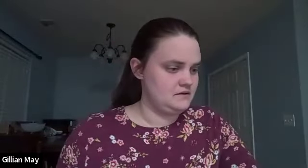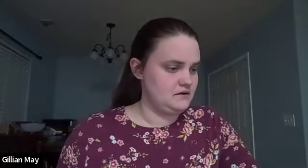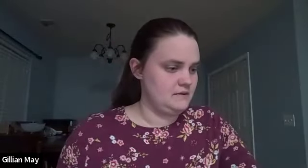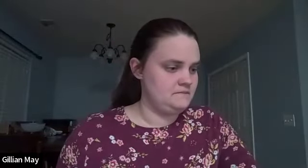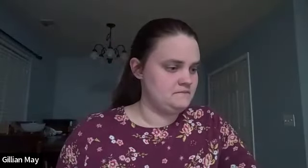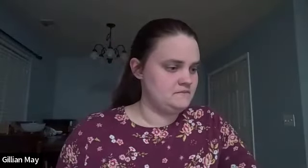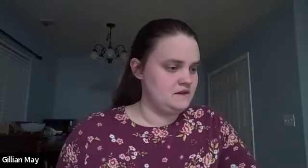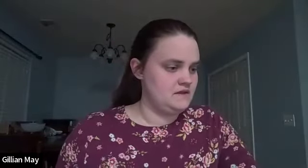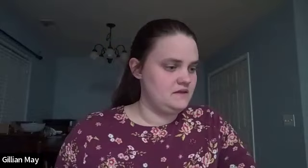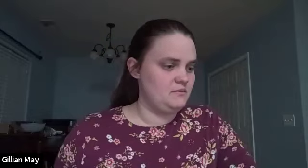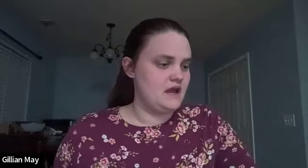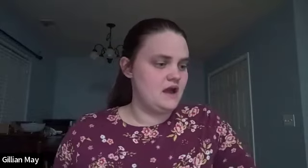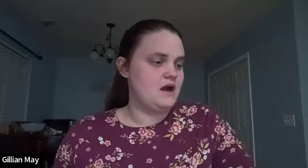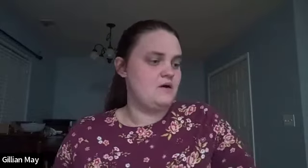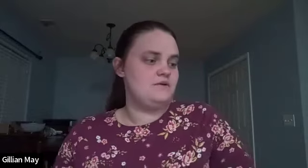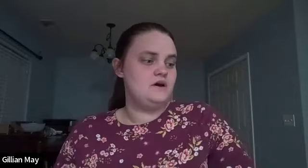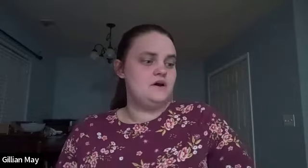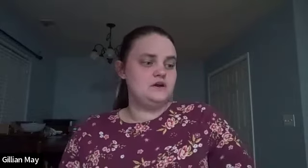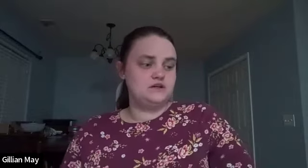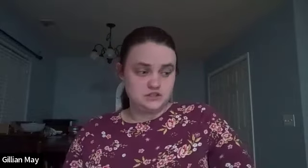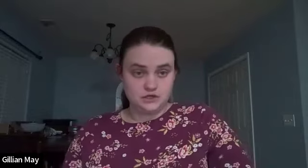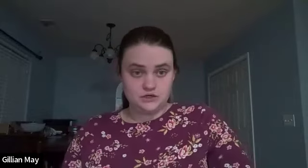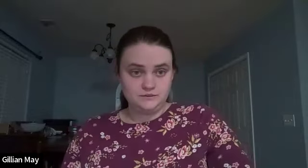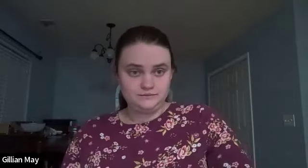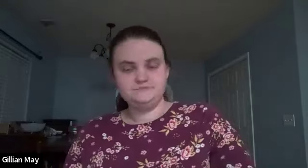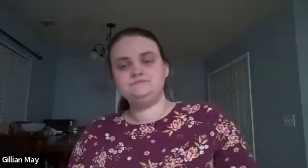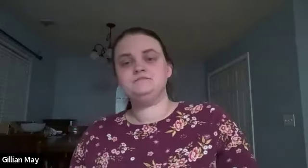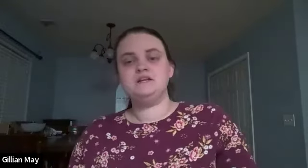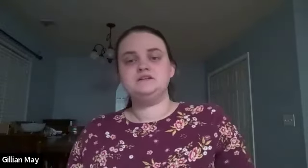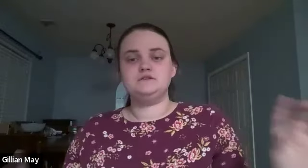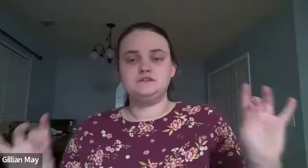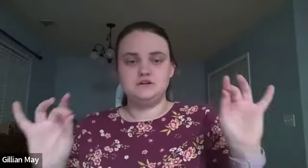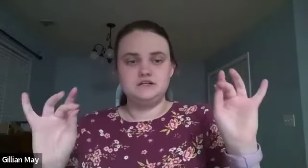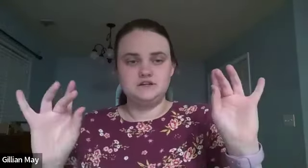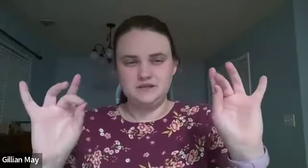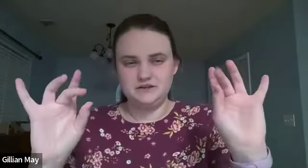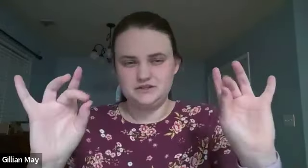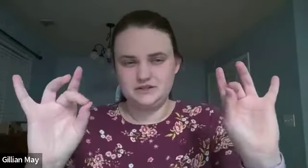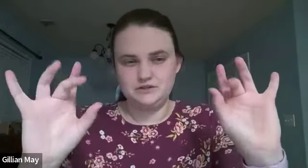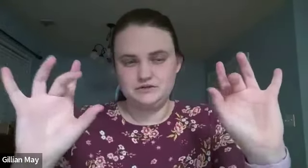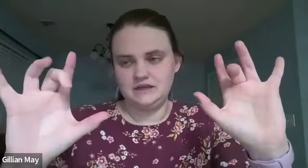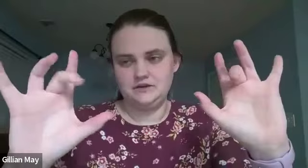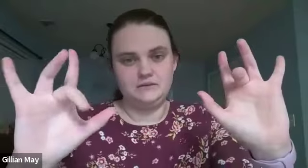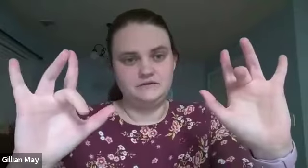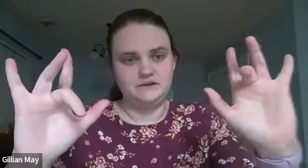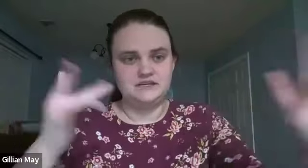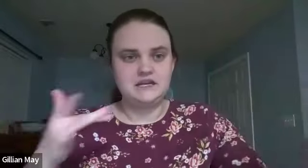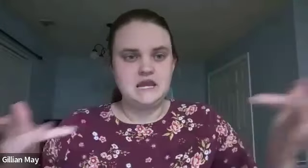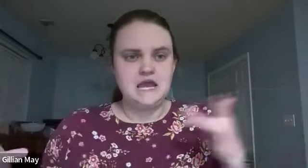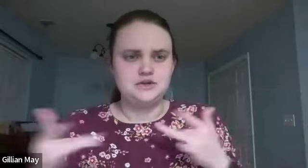Okay. Then we have concern. So concern is going to be your two, like your middle fingers again, and you're